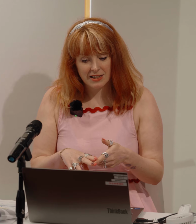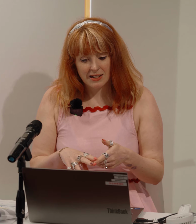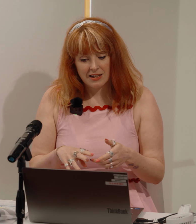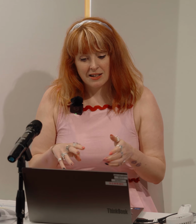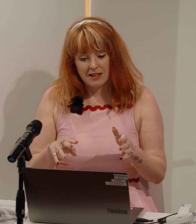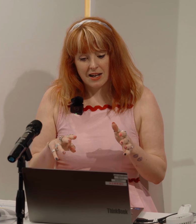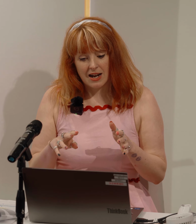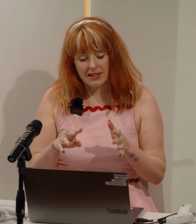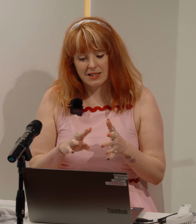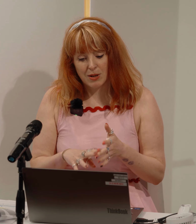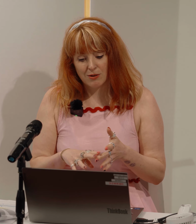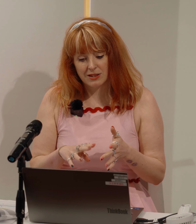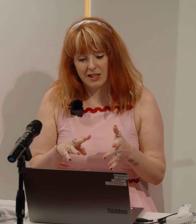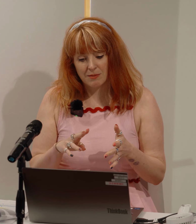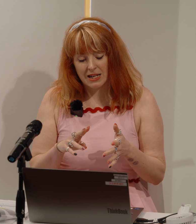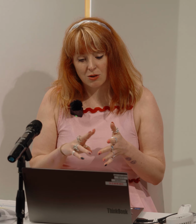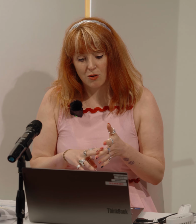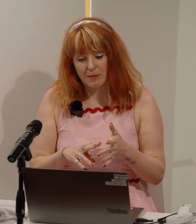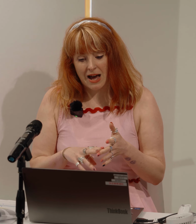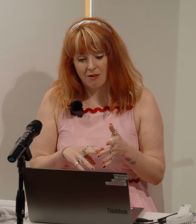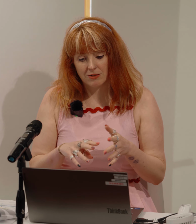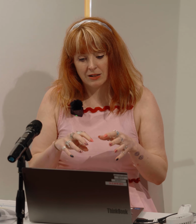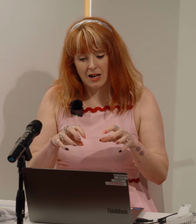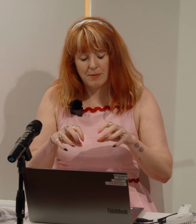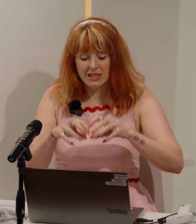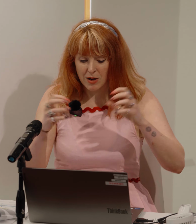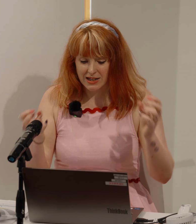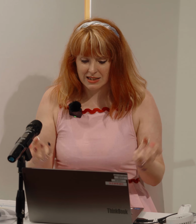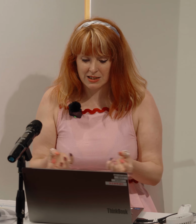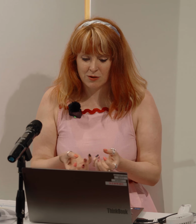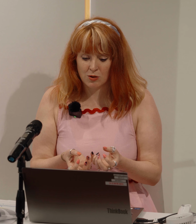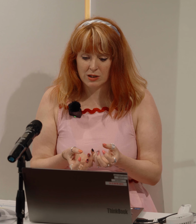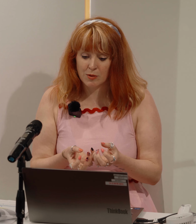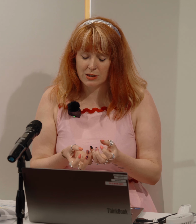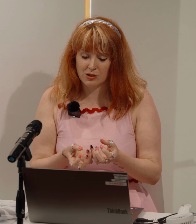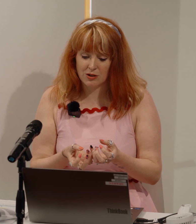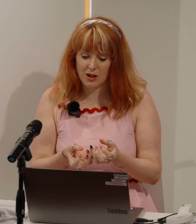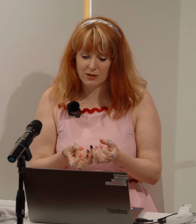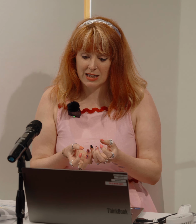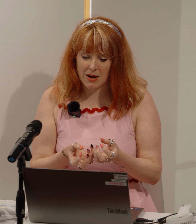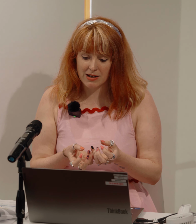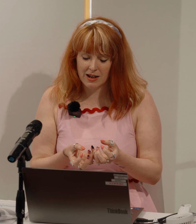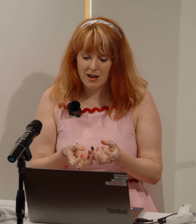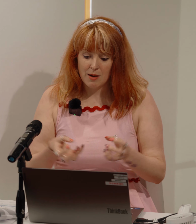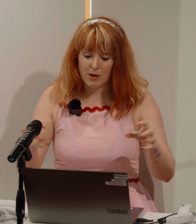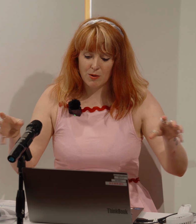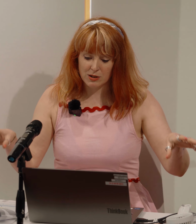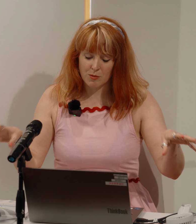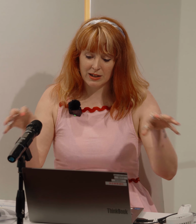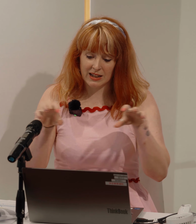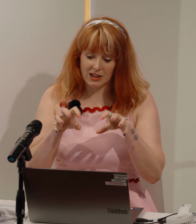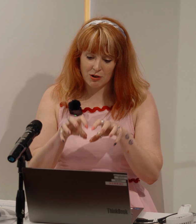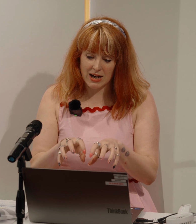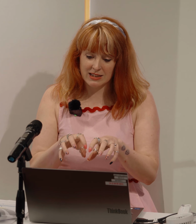access. And the symposium is all about best practice for supported studios in America, but